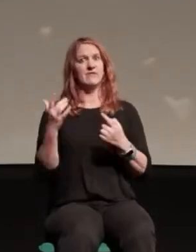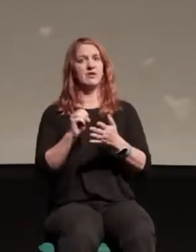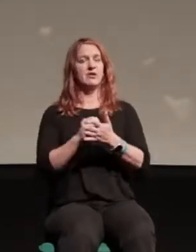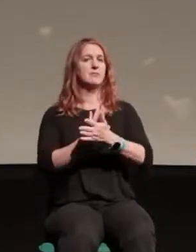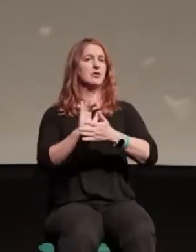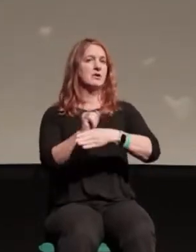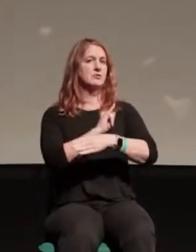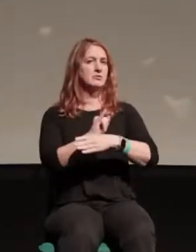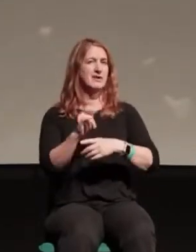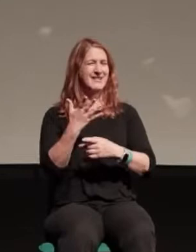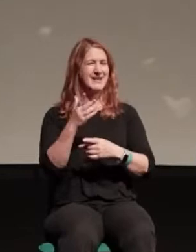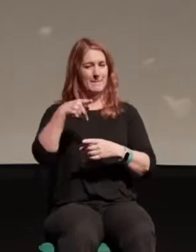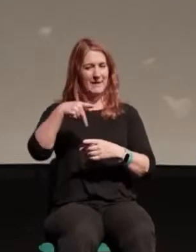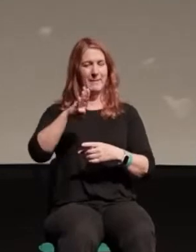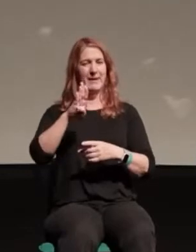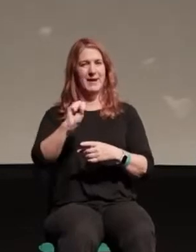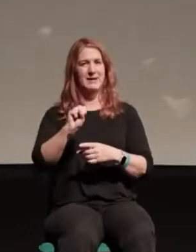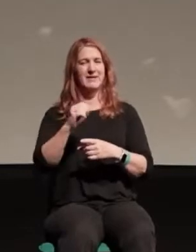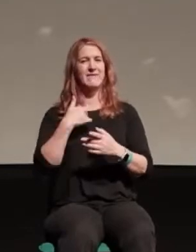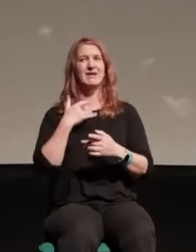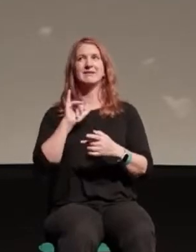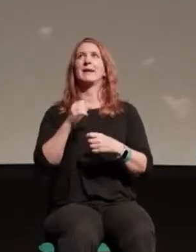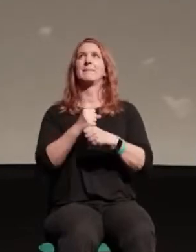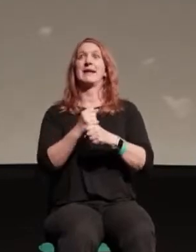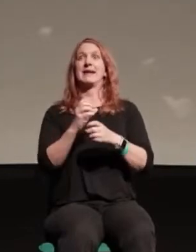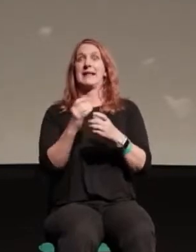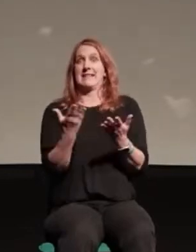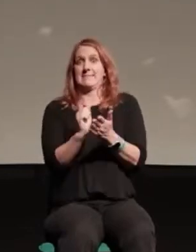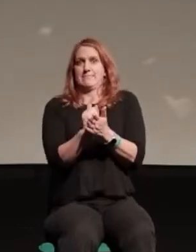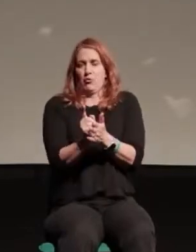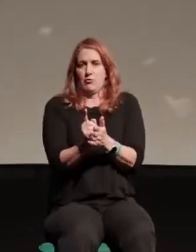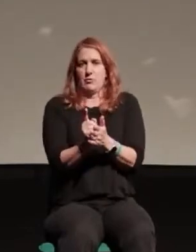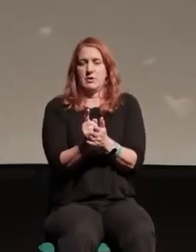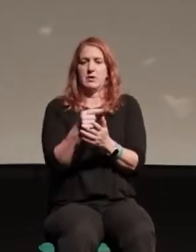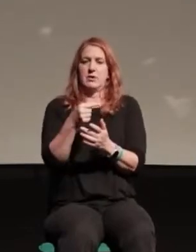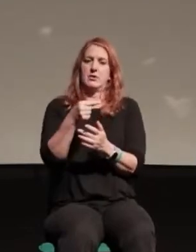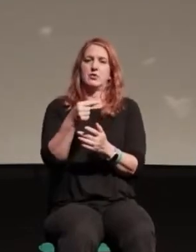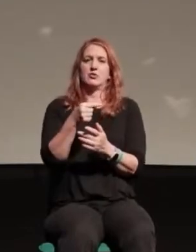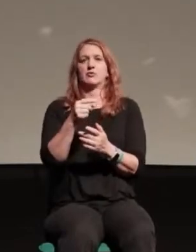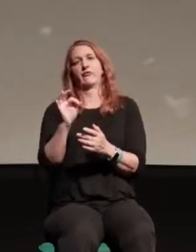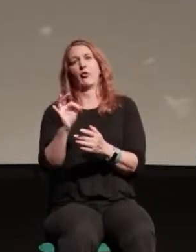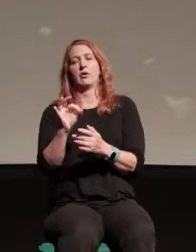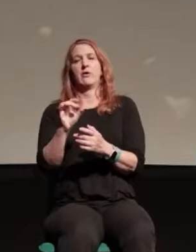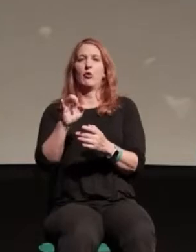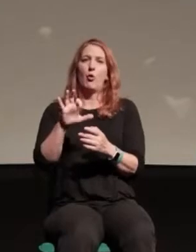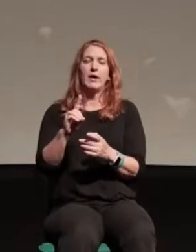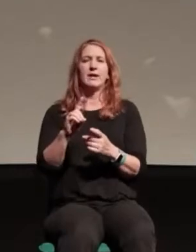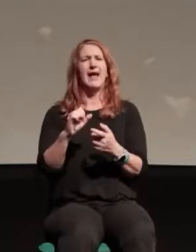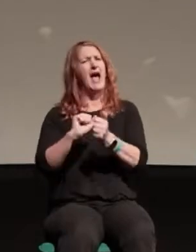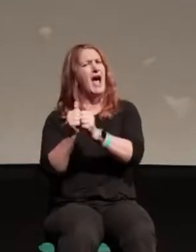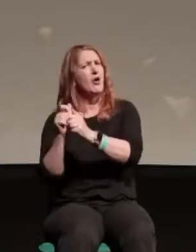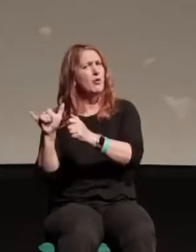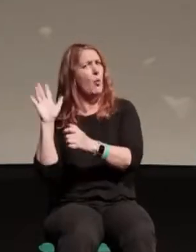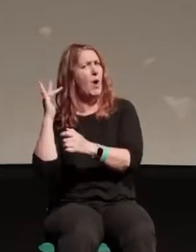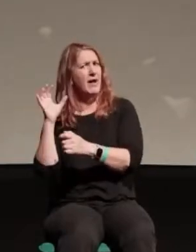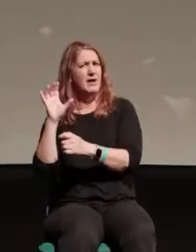this notion that PBS feels like it's meeting the moment, right? Post George Floyd, it's meeting the moment, and we ask, well, how so? What